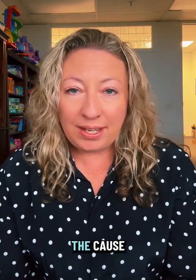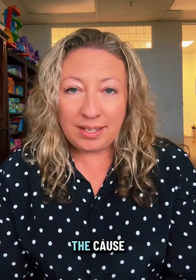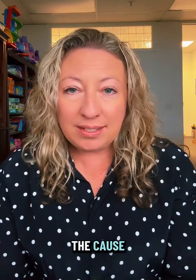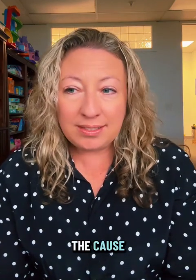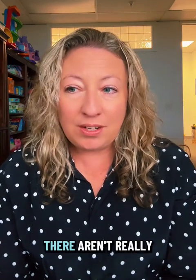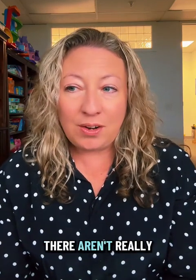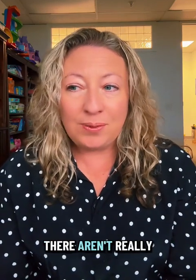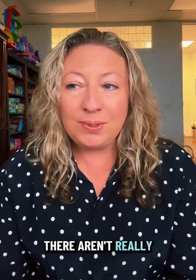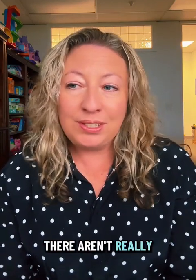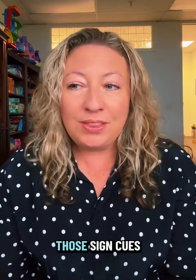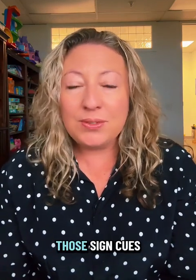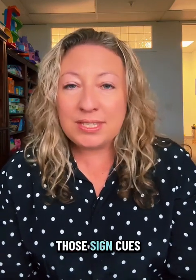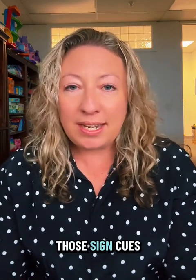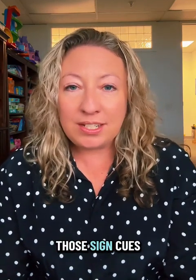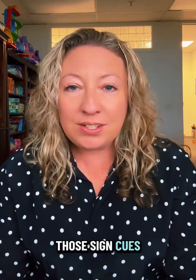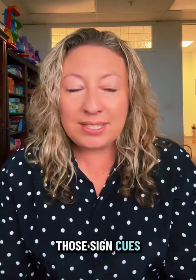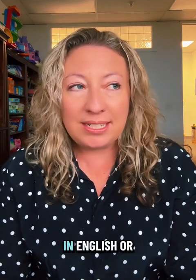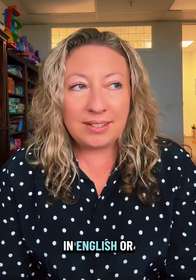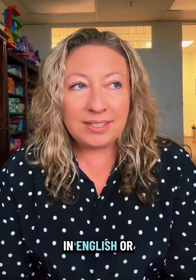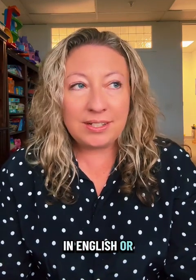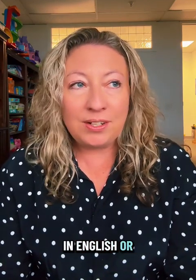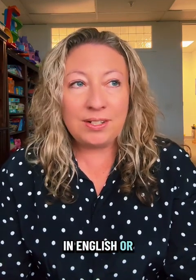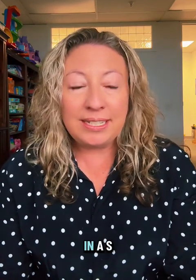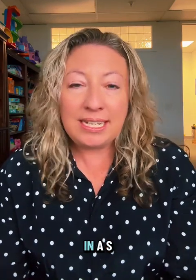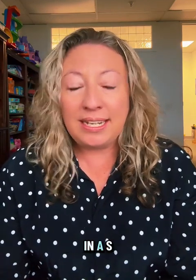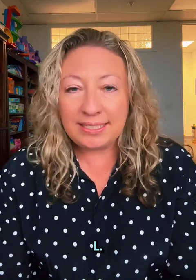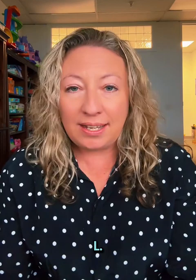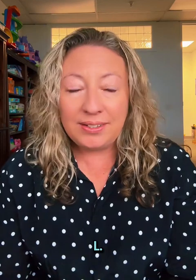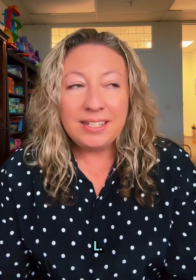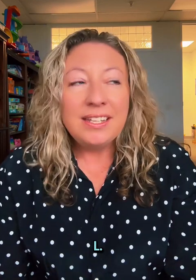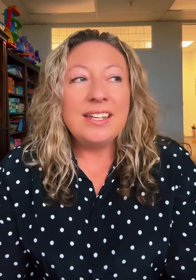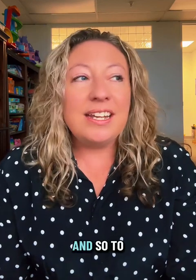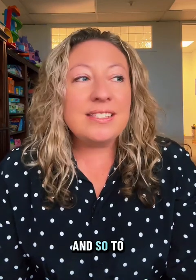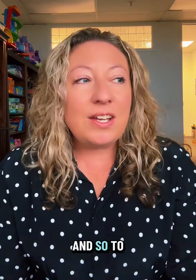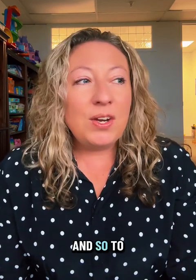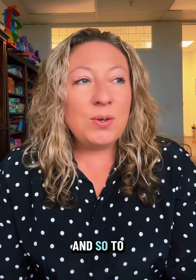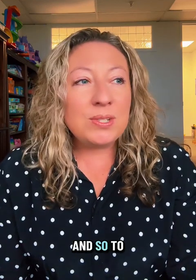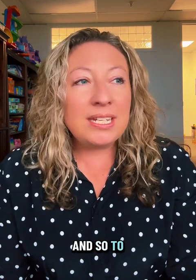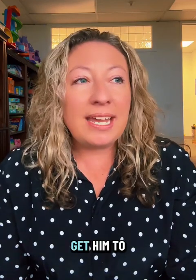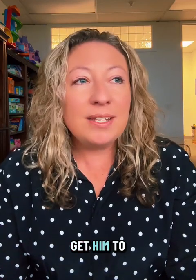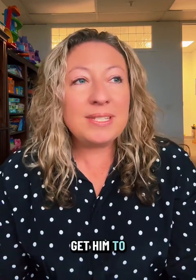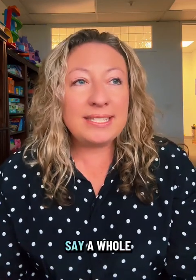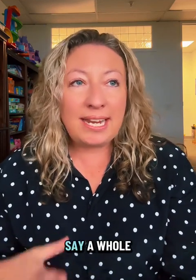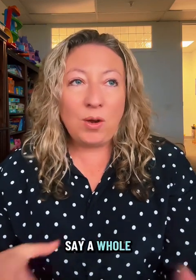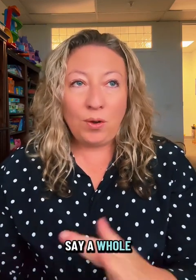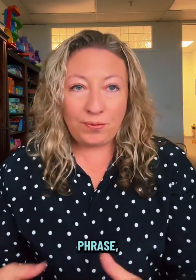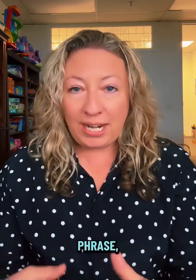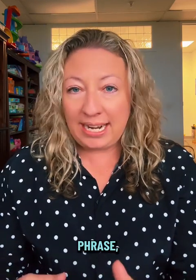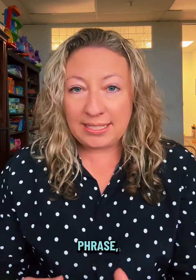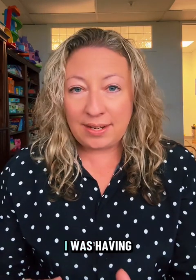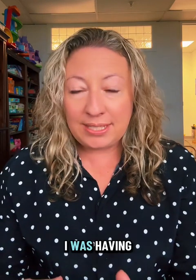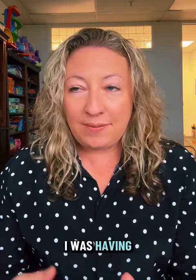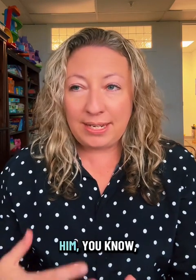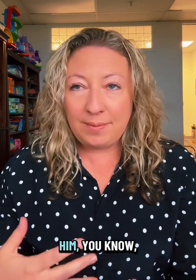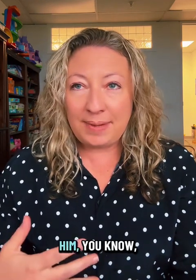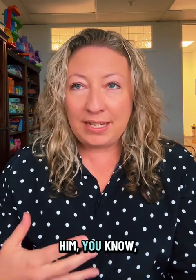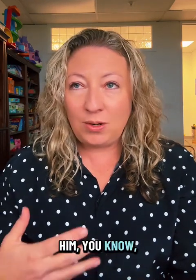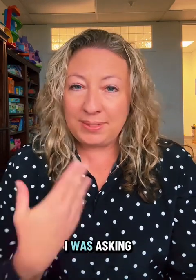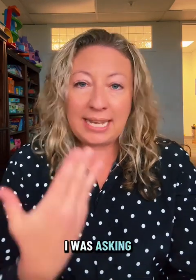because there aren't really those sign cues in English or in ASL. And so to get him to say a whole phrase, I was having him, I was asking him